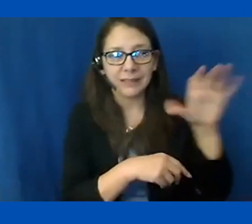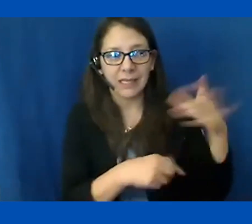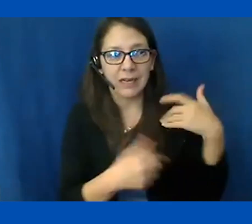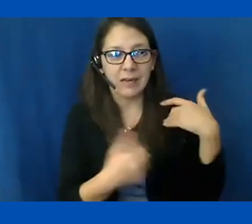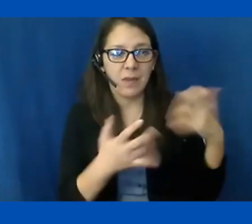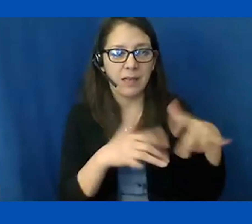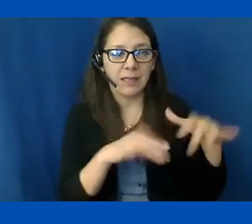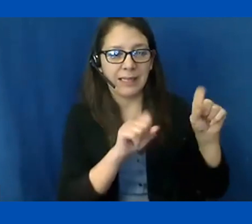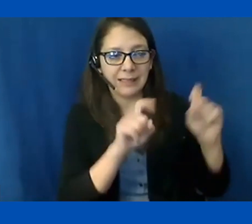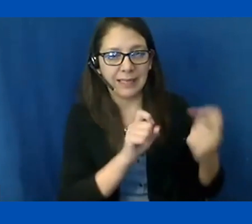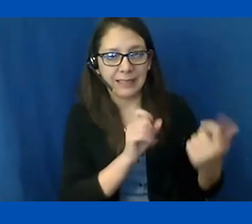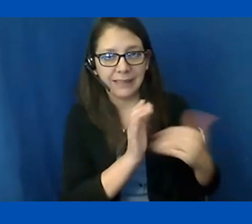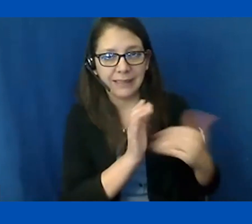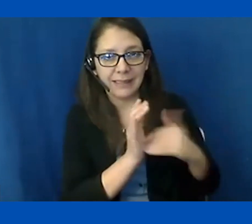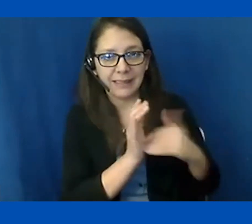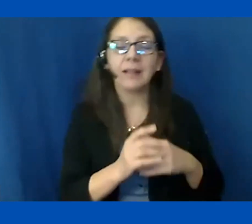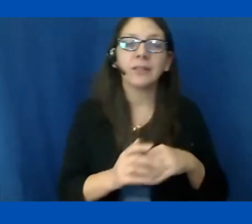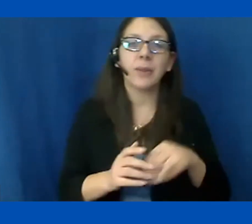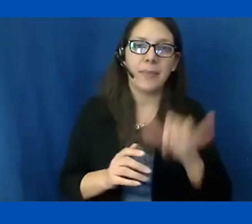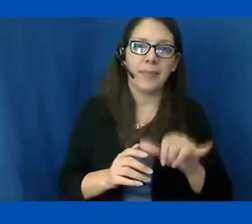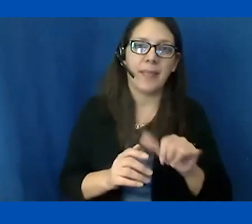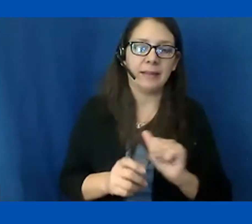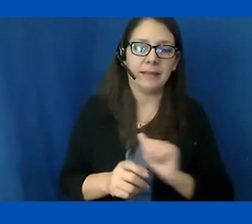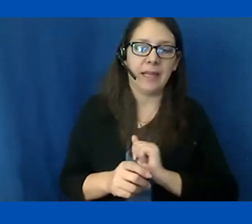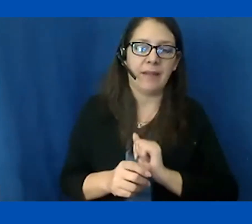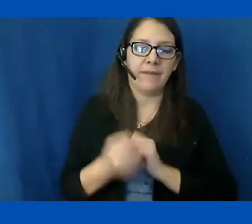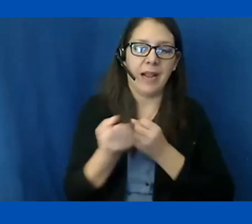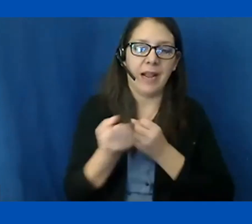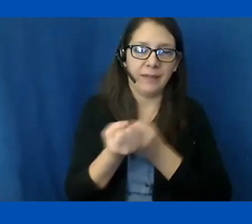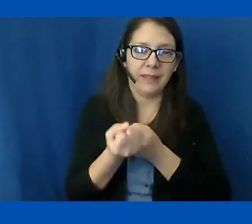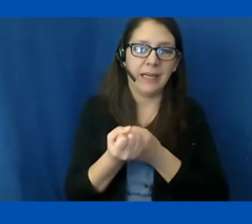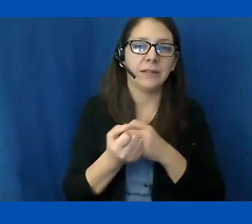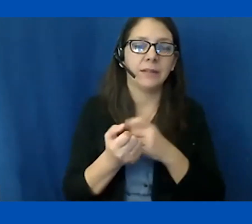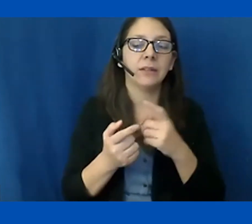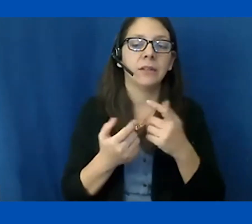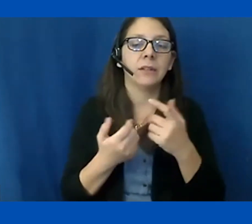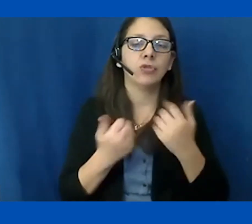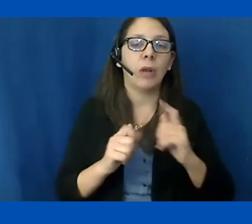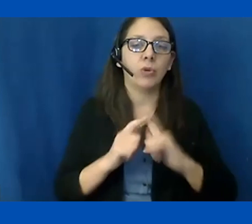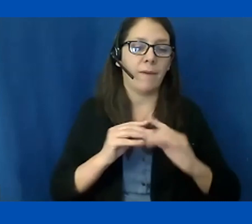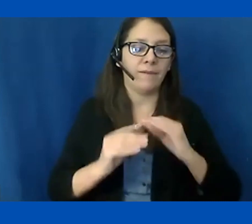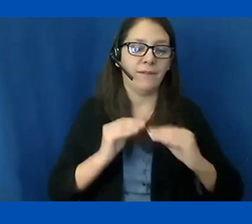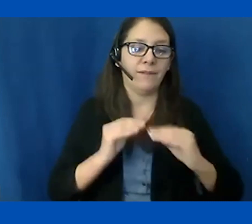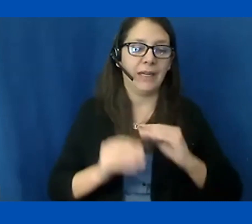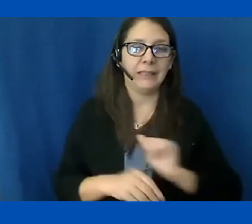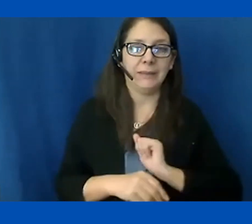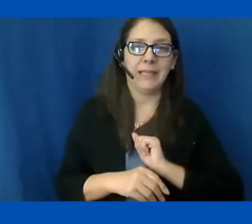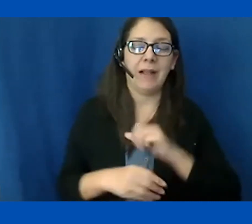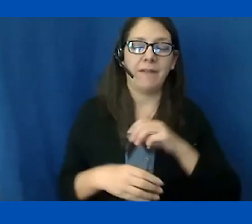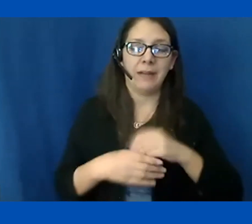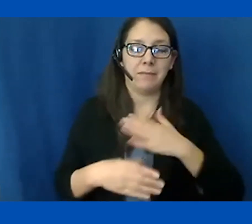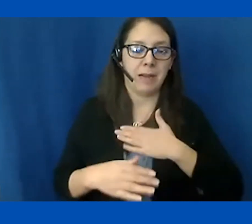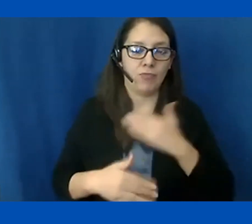advocating and like me trying to like fix whatever was wrong with my process could help